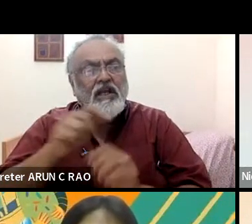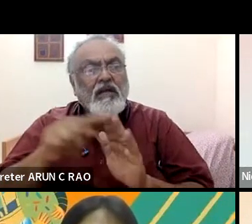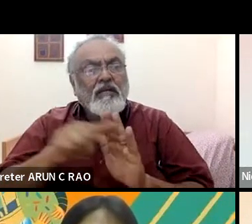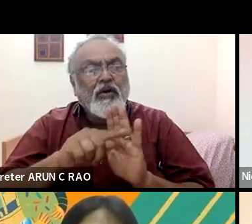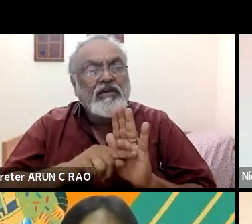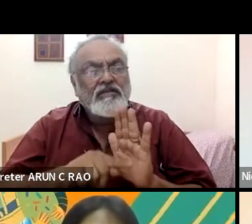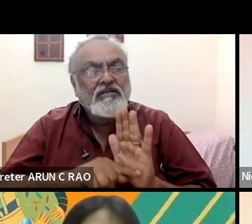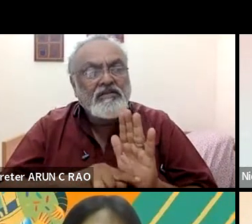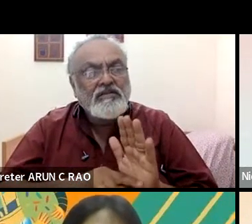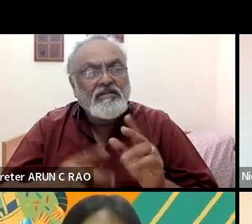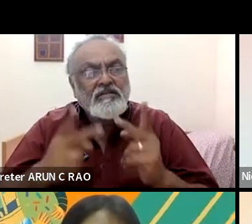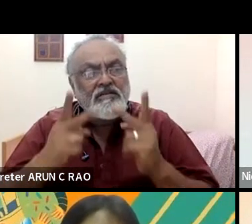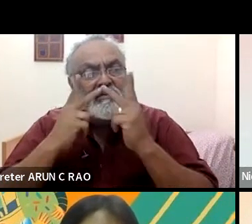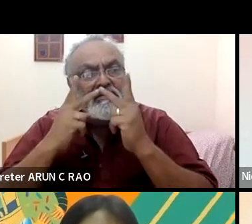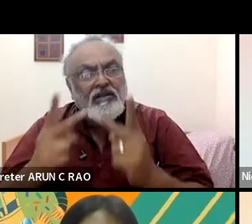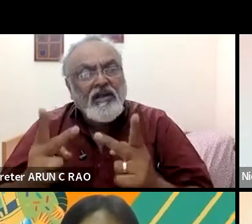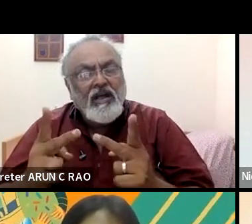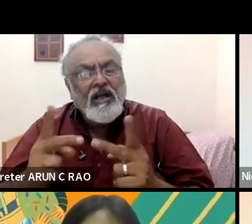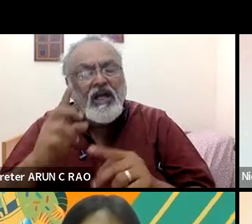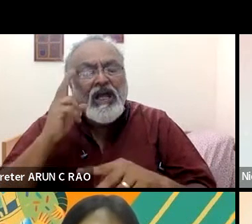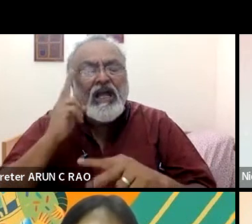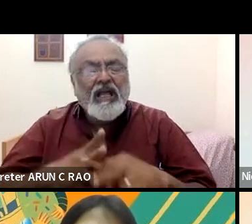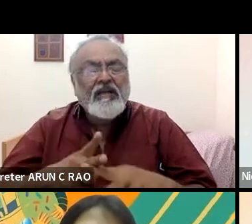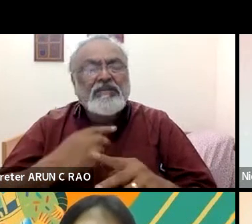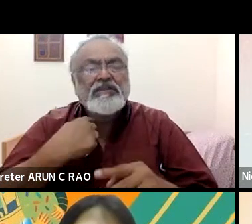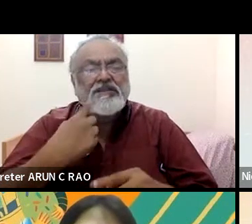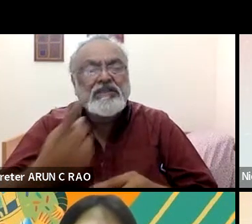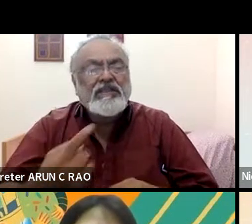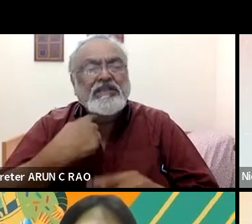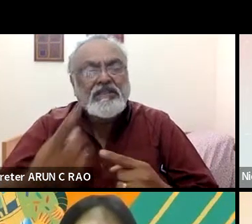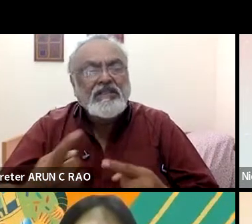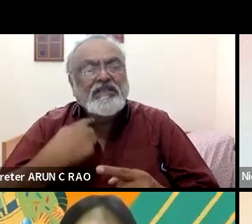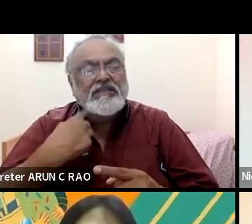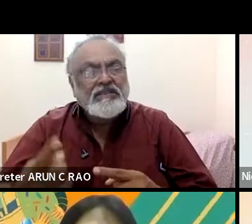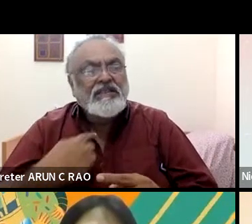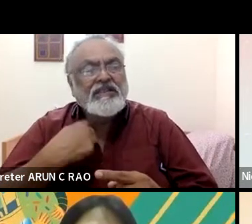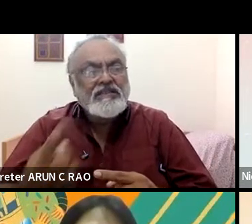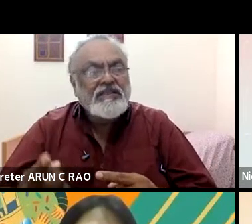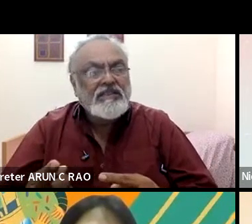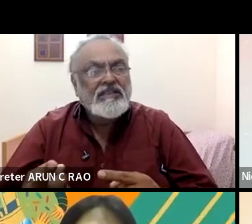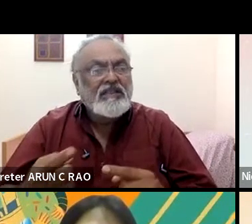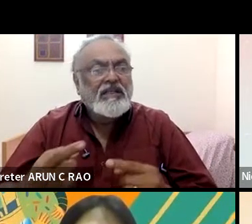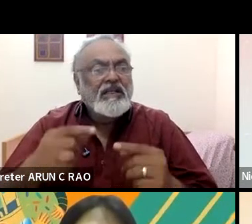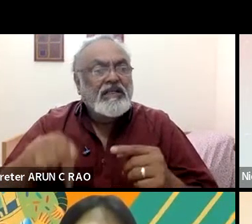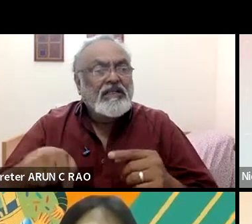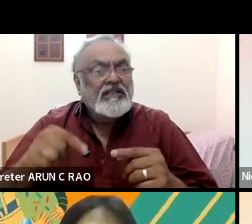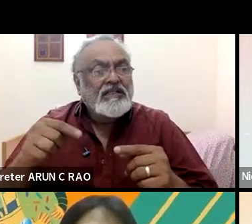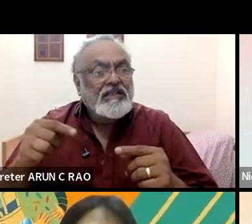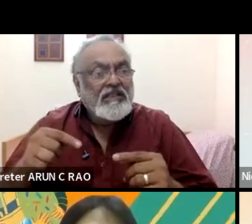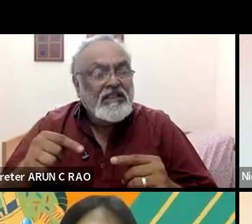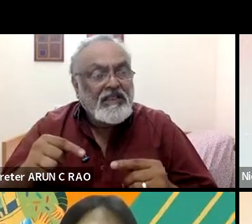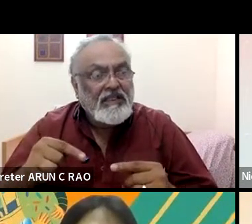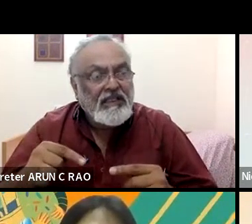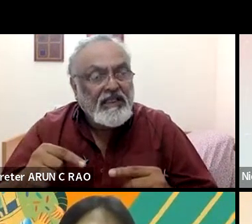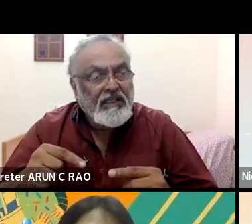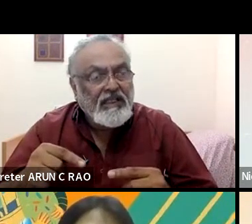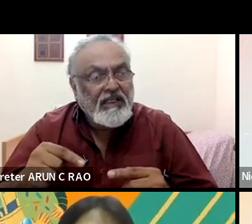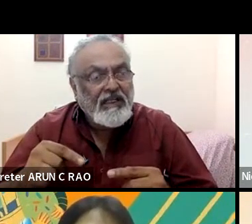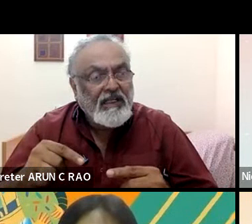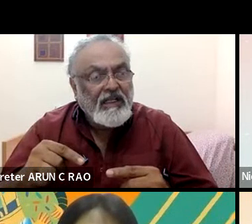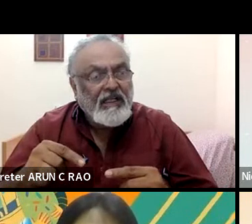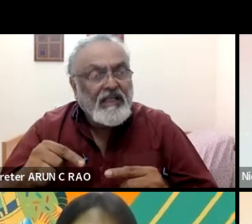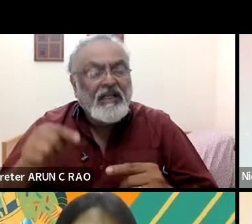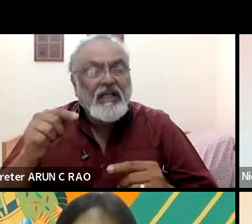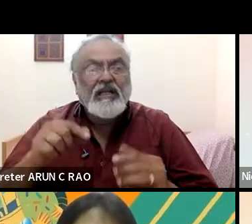need, I keep emphasizing the thing that even whether this group exists or not, even if this, this